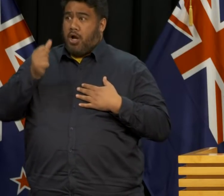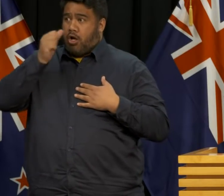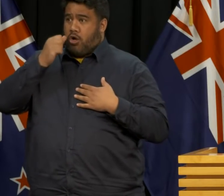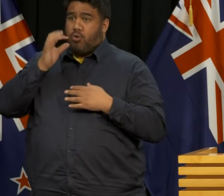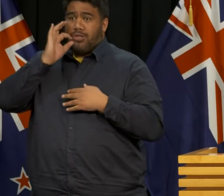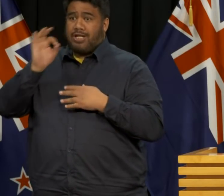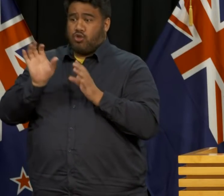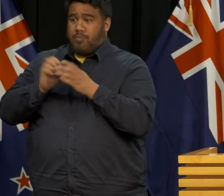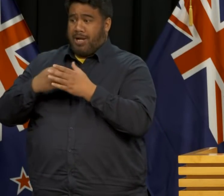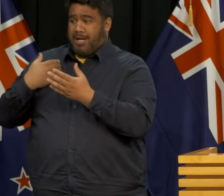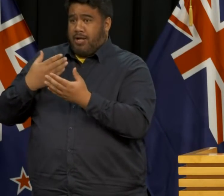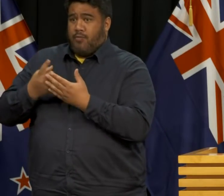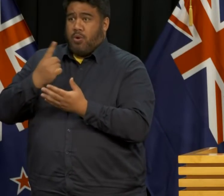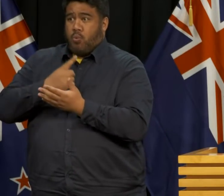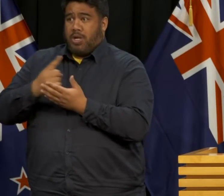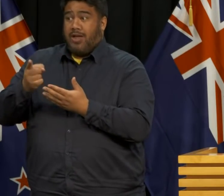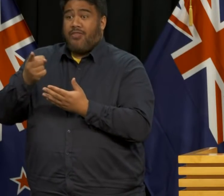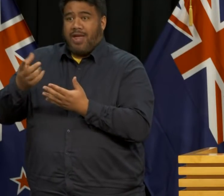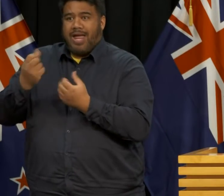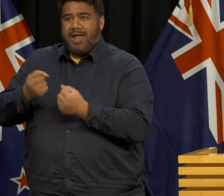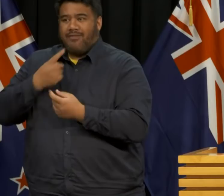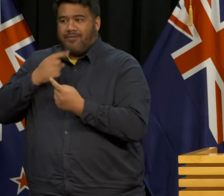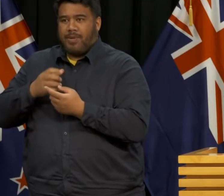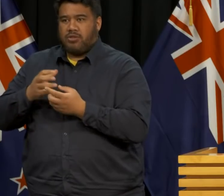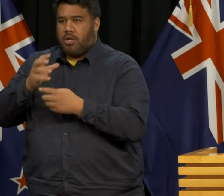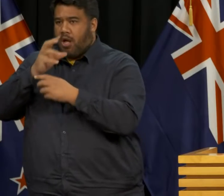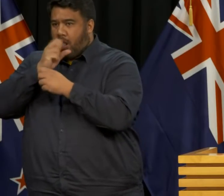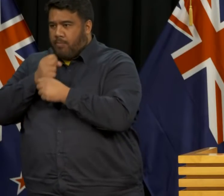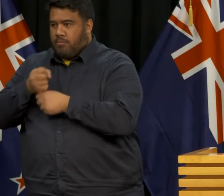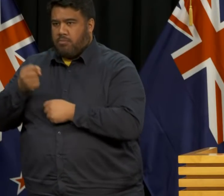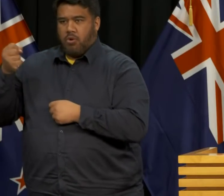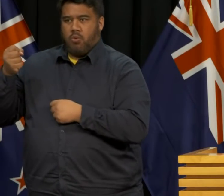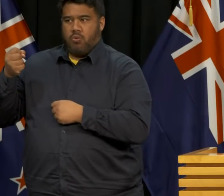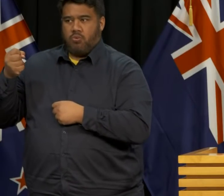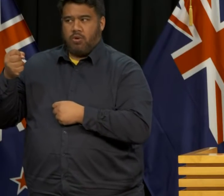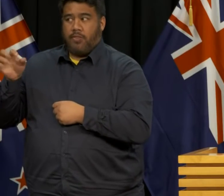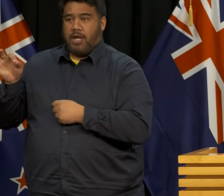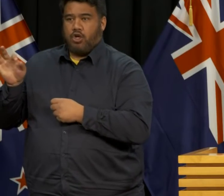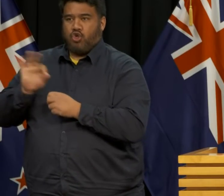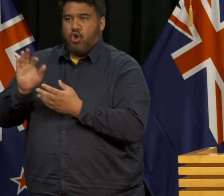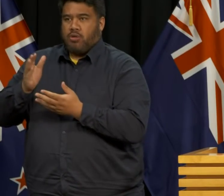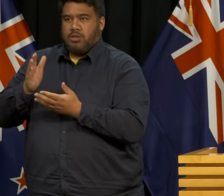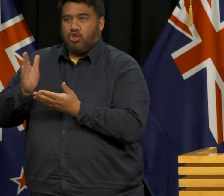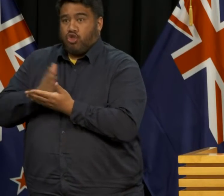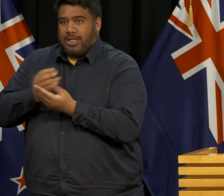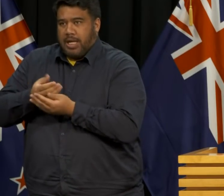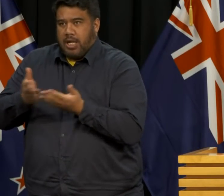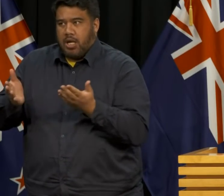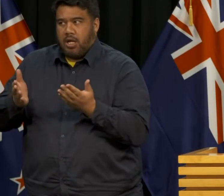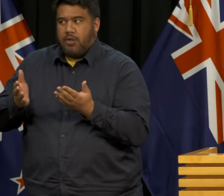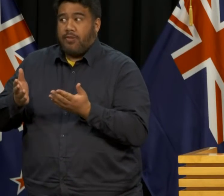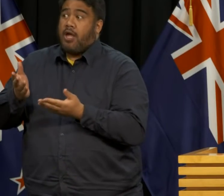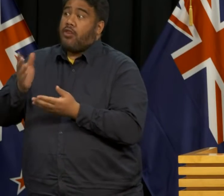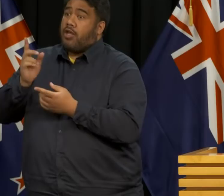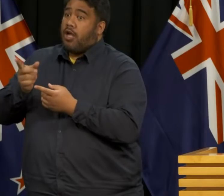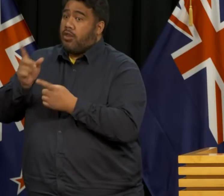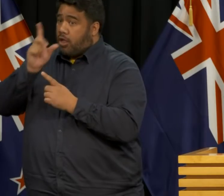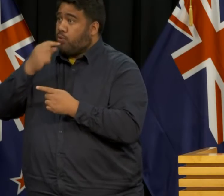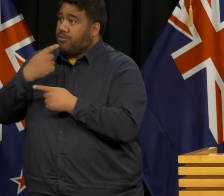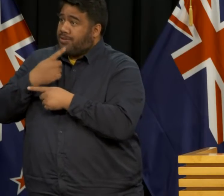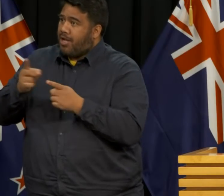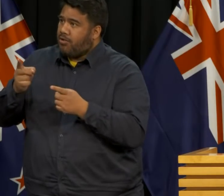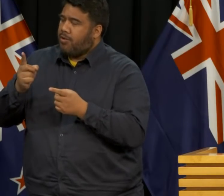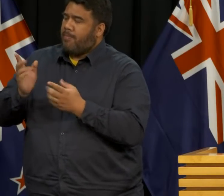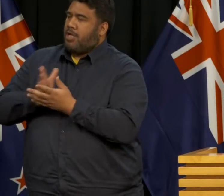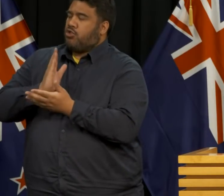Party have had a lot of information that they have chosen not to share that could have cleared things up much more quickly. Over the weekend,